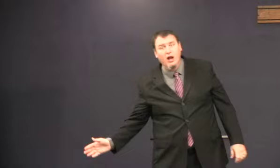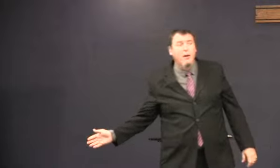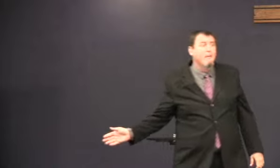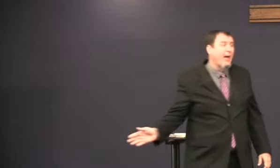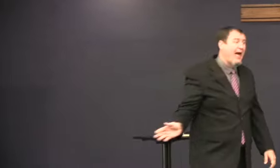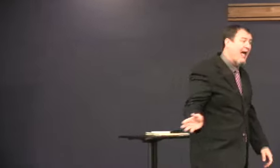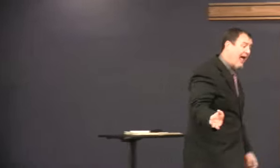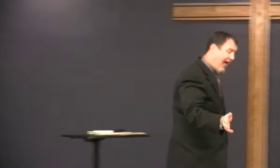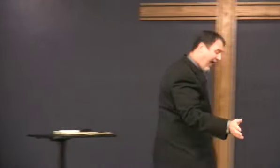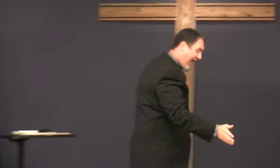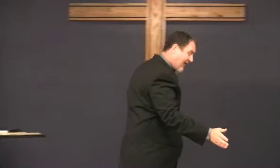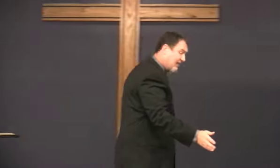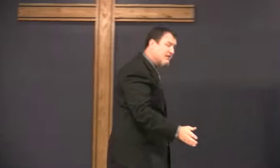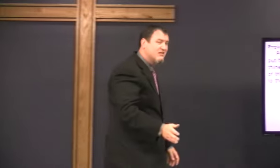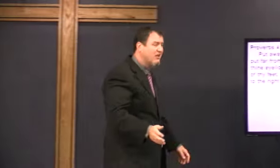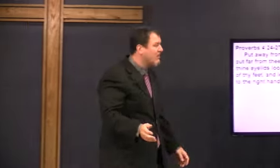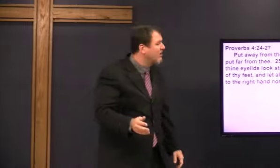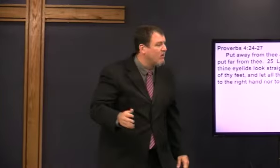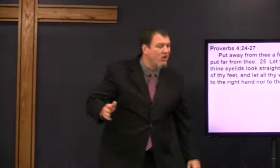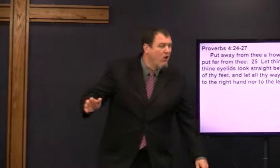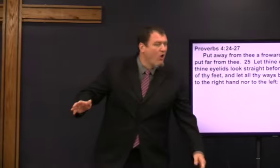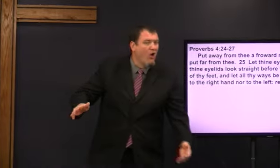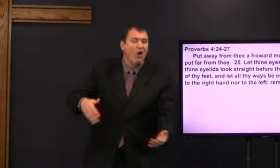and they fall astray.